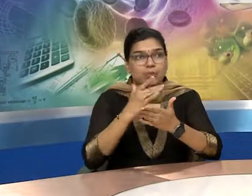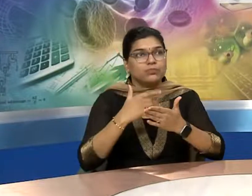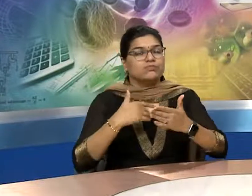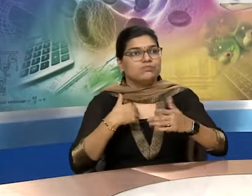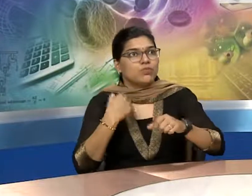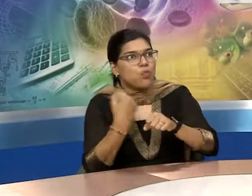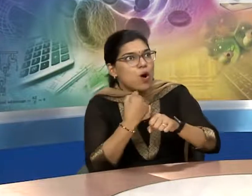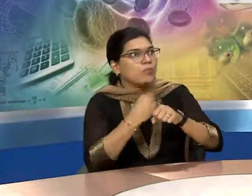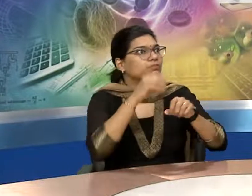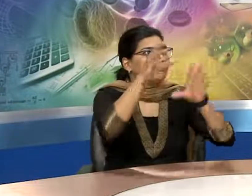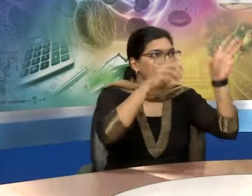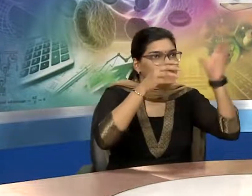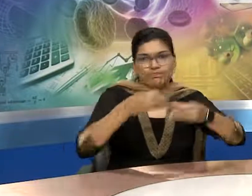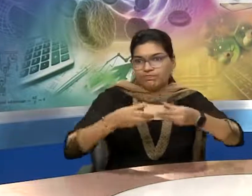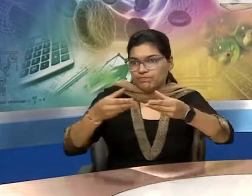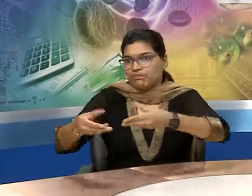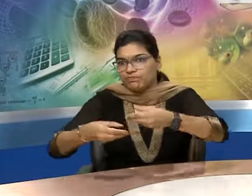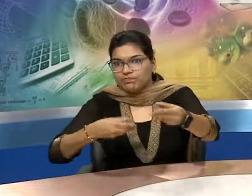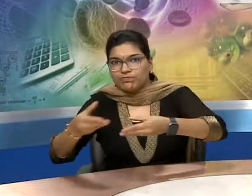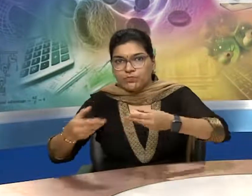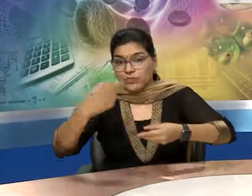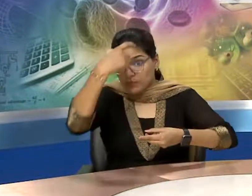are available in the library.